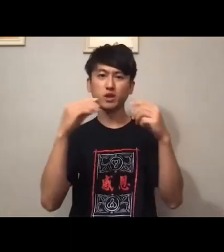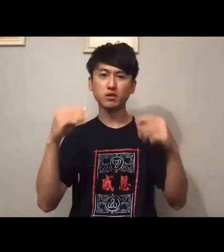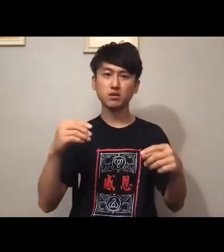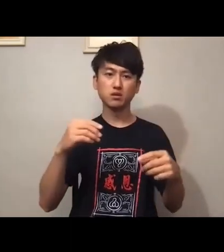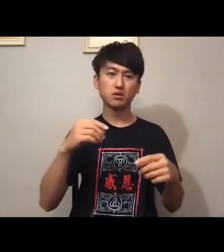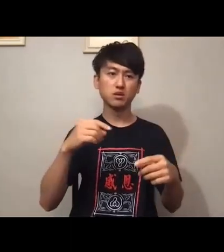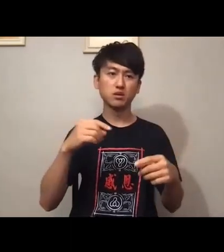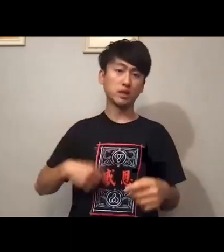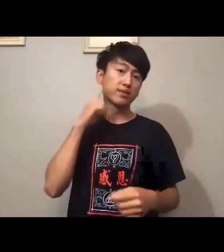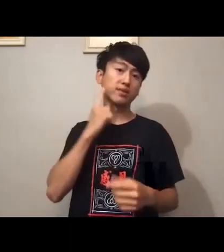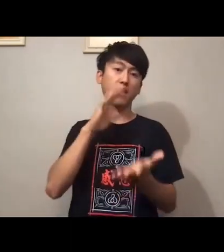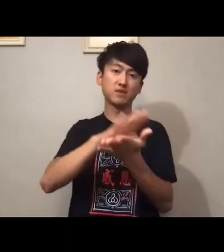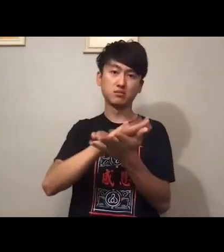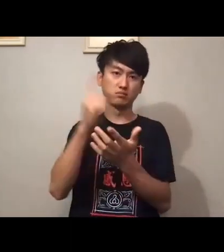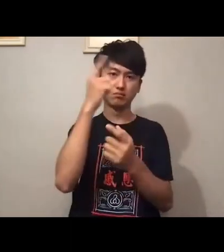my hope